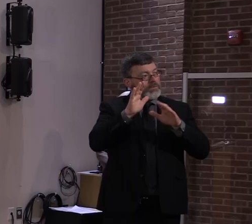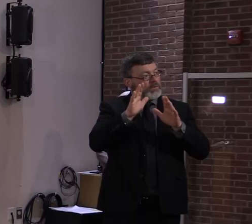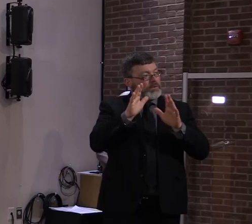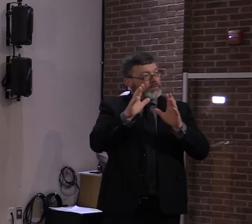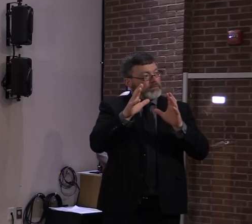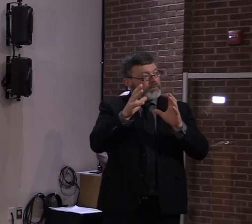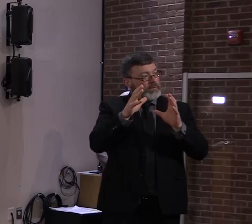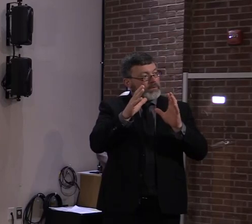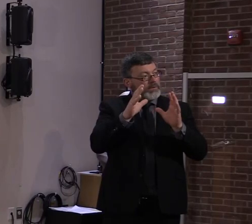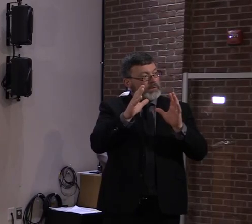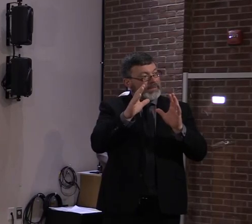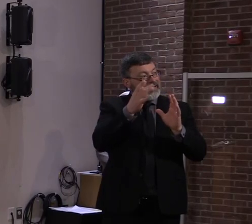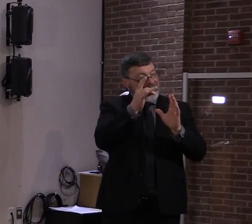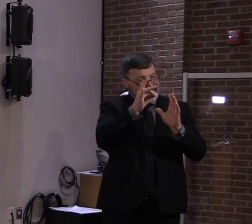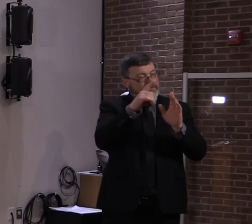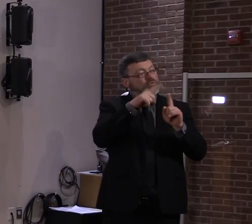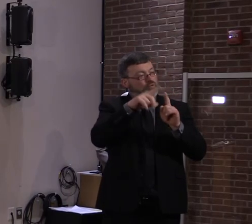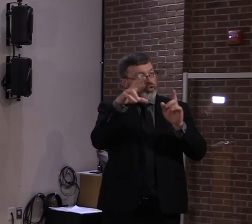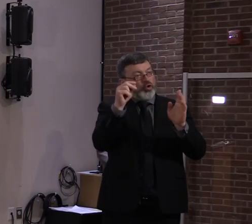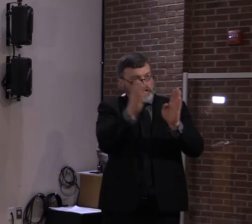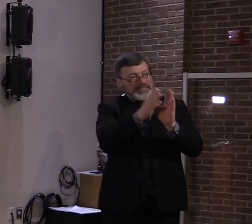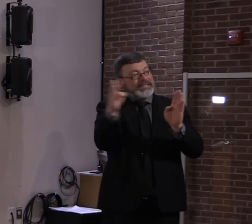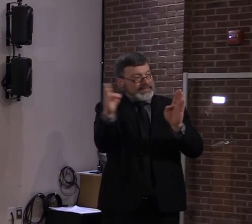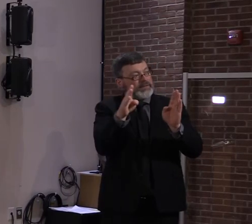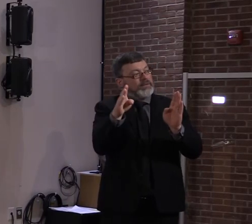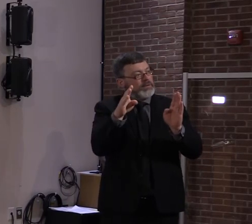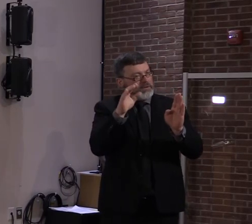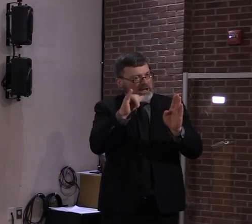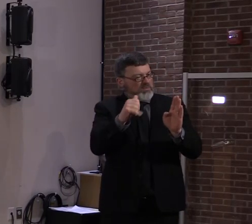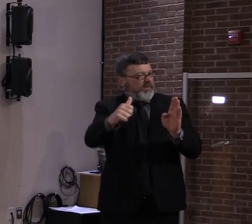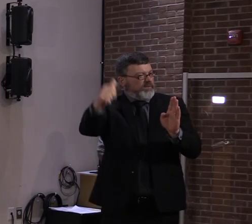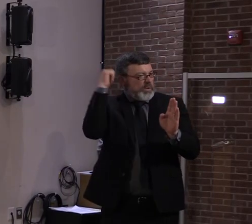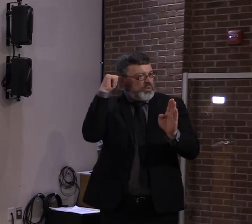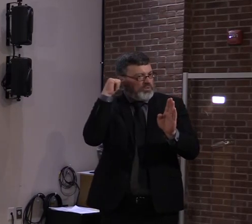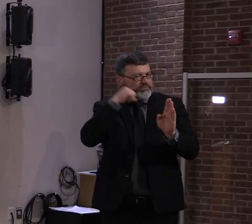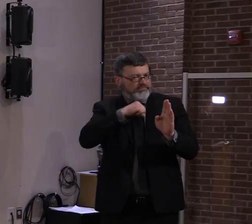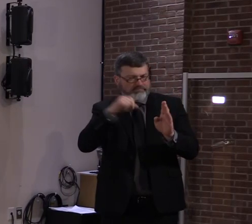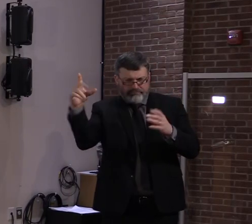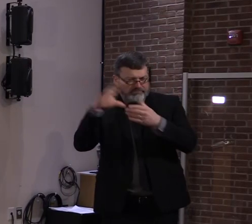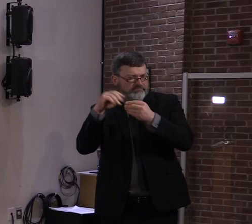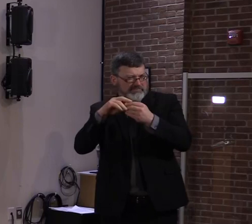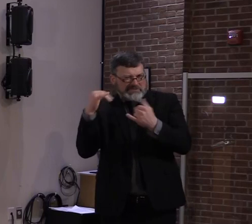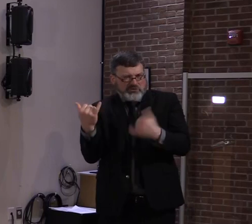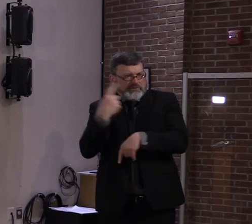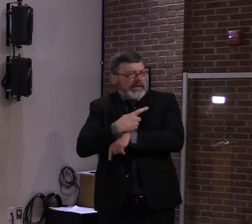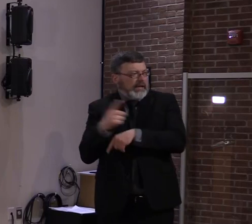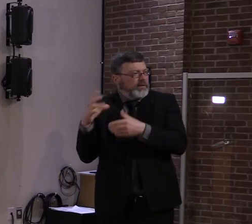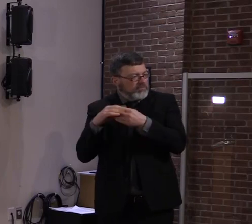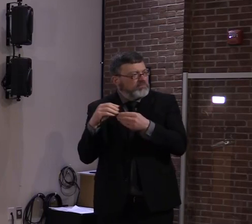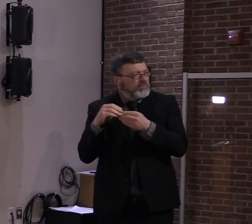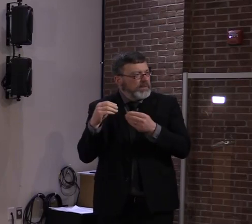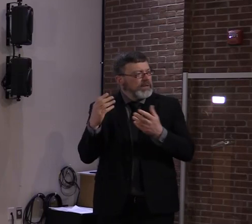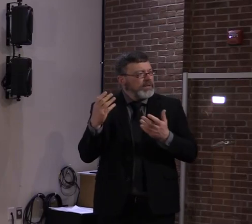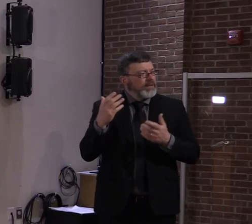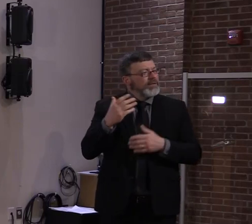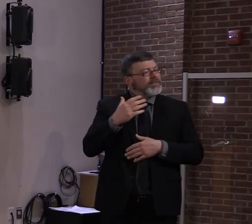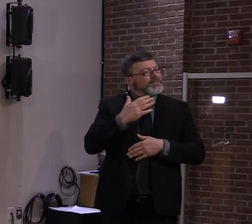100% effective, and I recognize that we have the right to refuse this vaccine. Personal choice